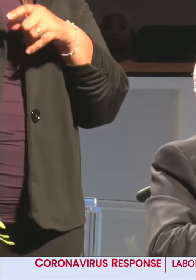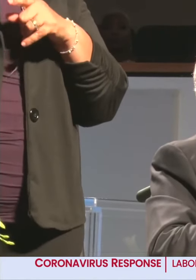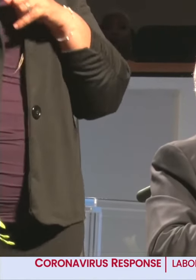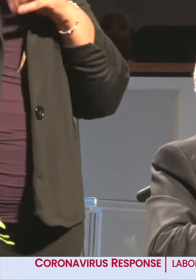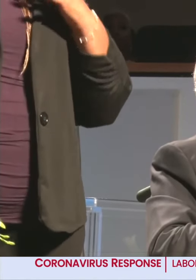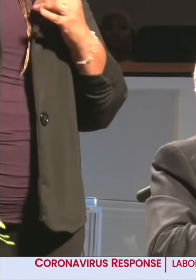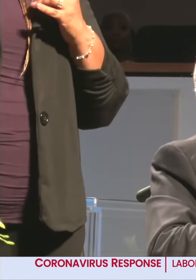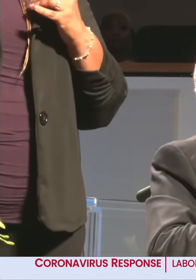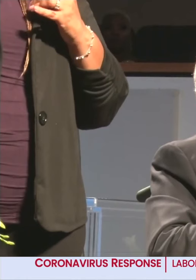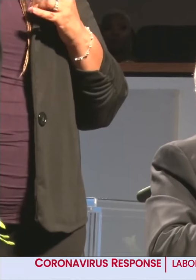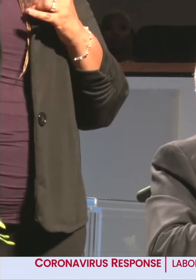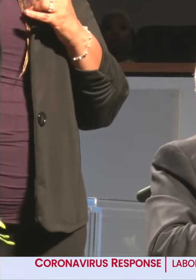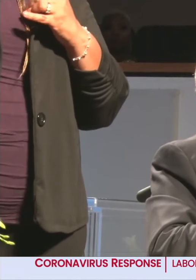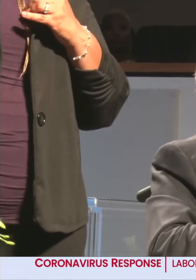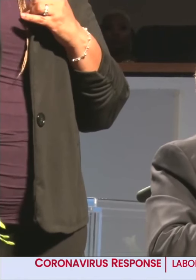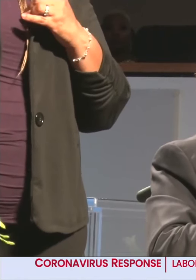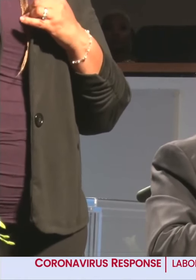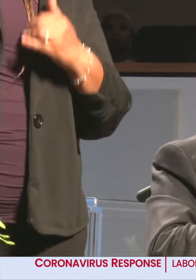Washington.